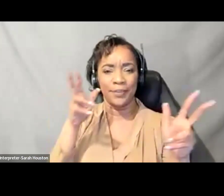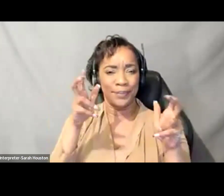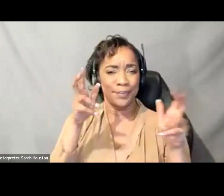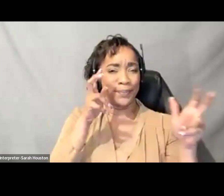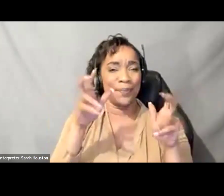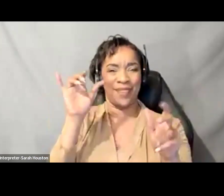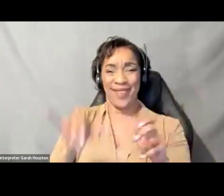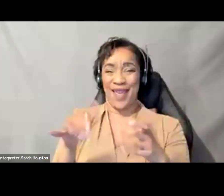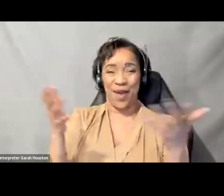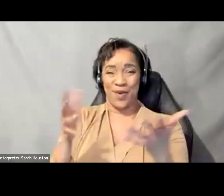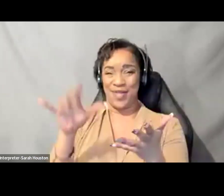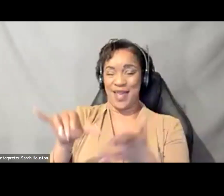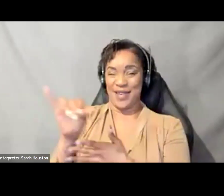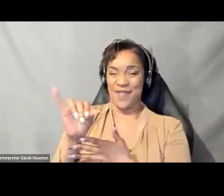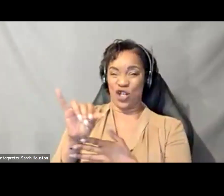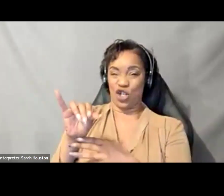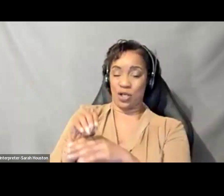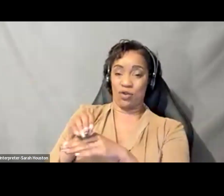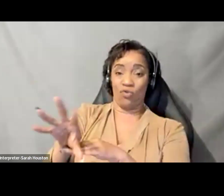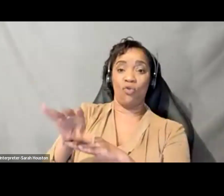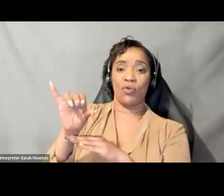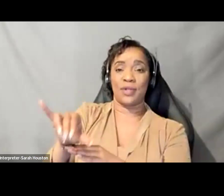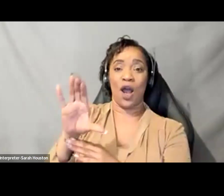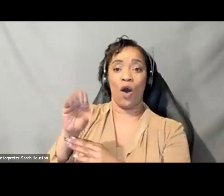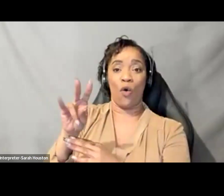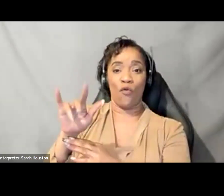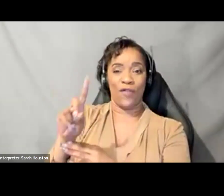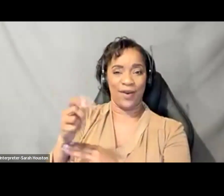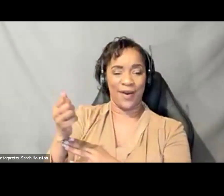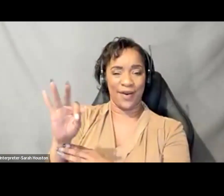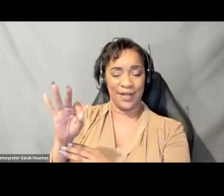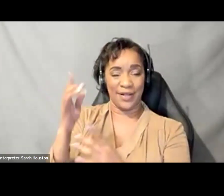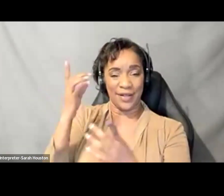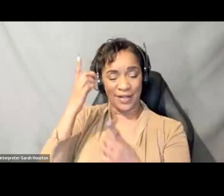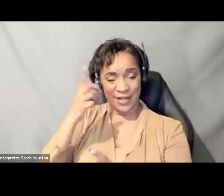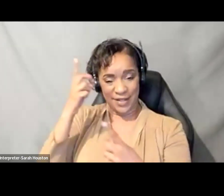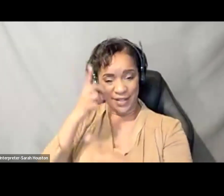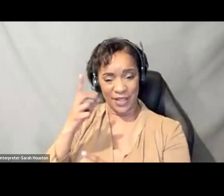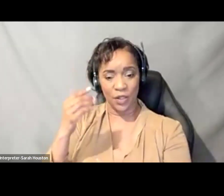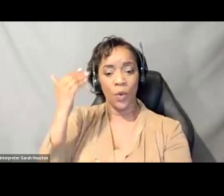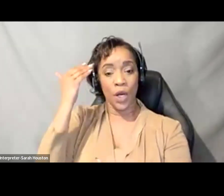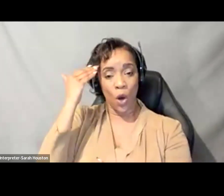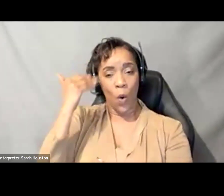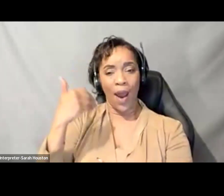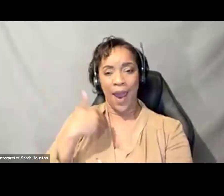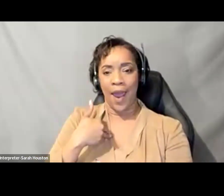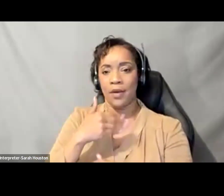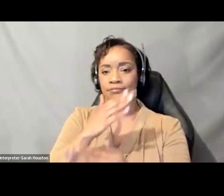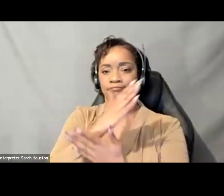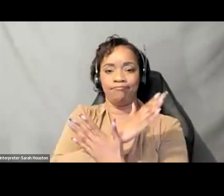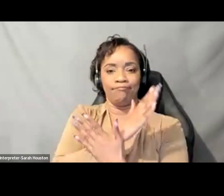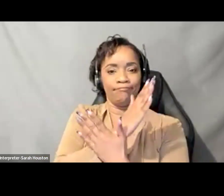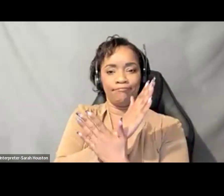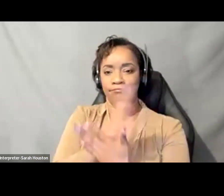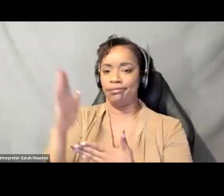causes COVID-19 disease. And as you know, there is a spectrum of presentations when patients have COVID. Some patients